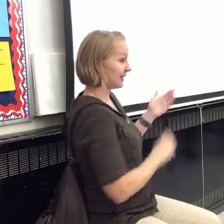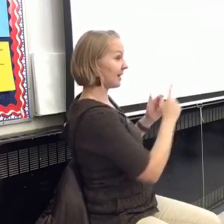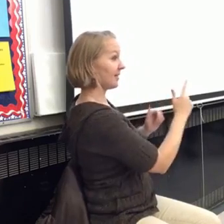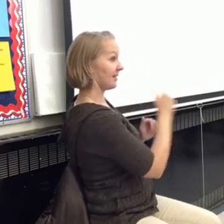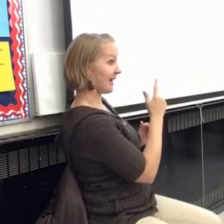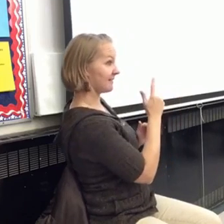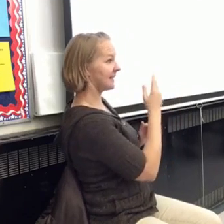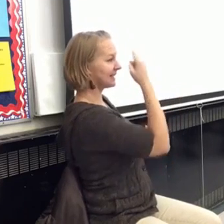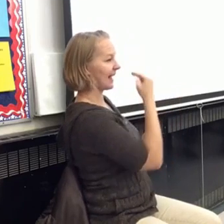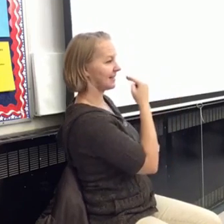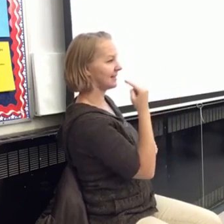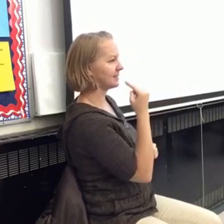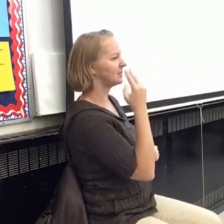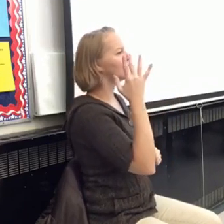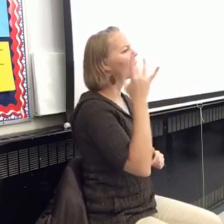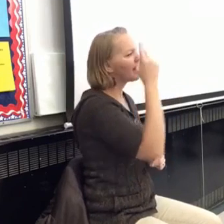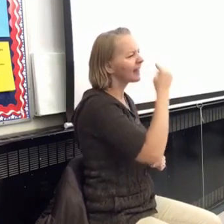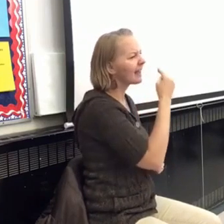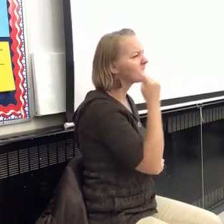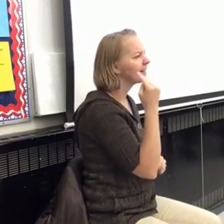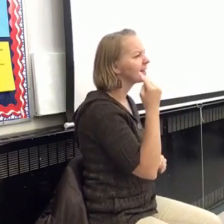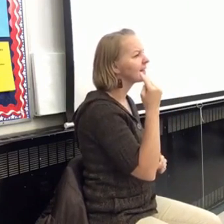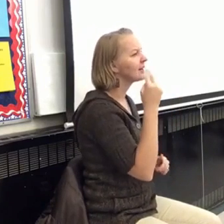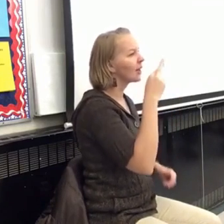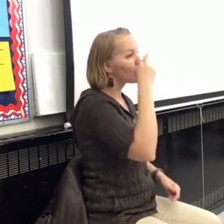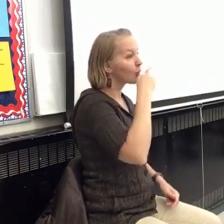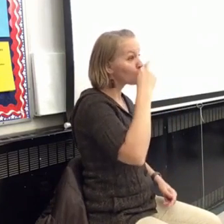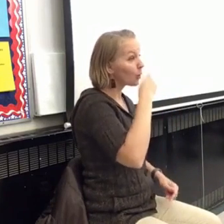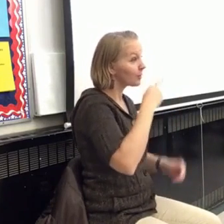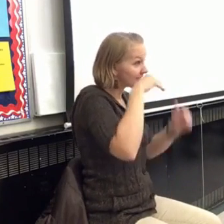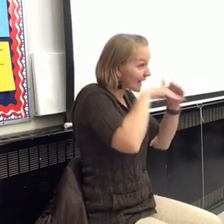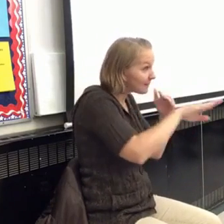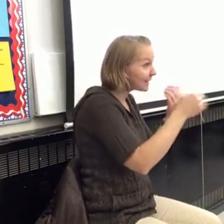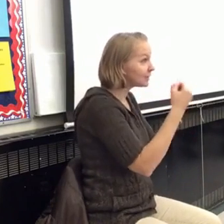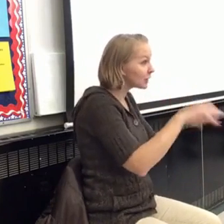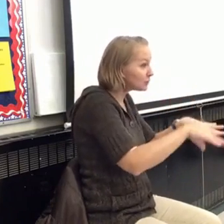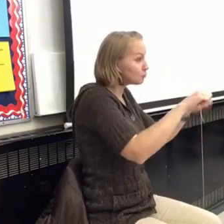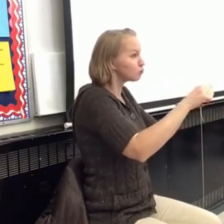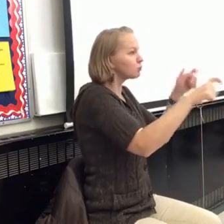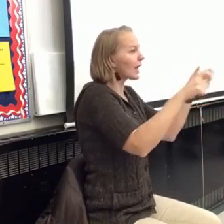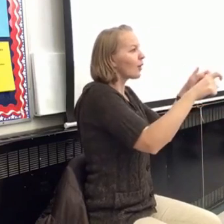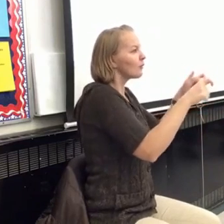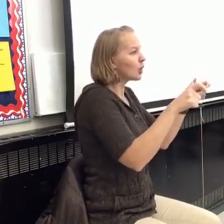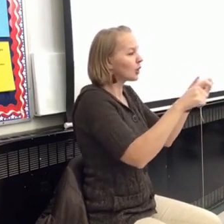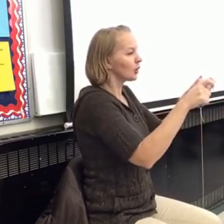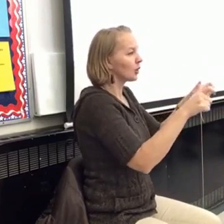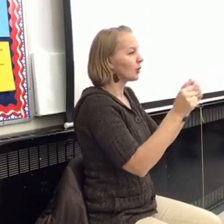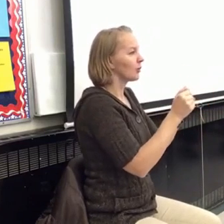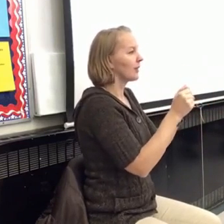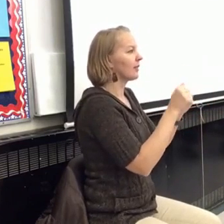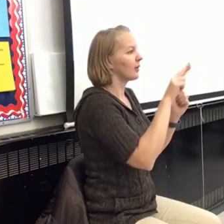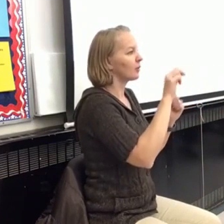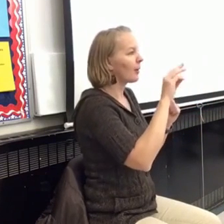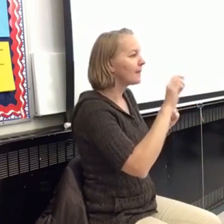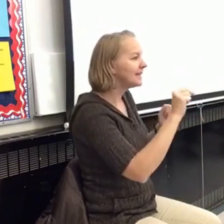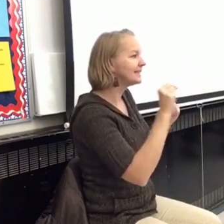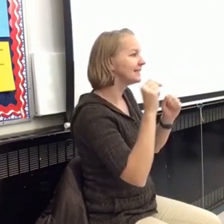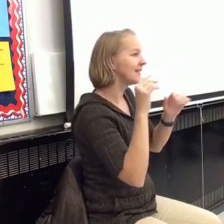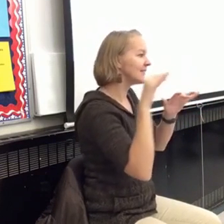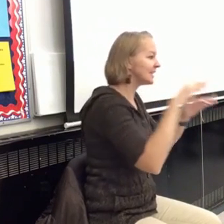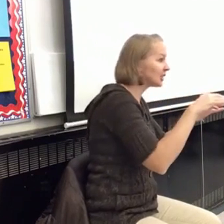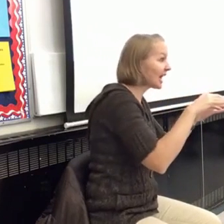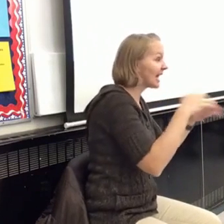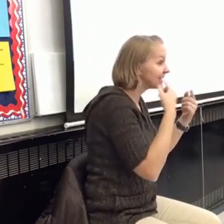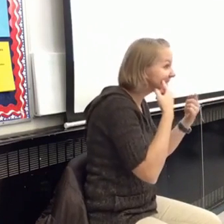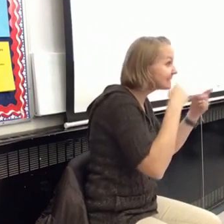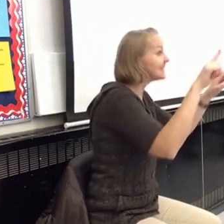have the Catholics. Now, why are they Catholic? The Romans came in and attempted to be able to take them over through the Norman invasion. They succeeded